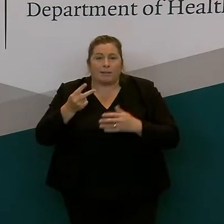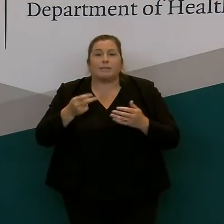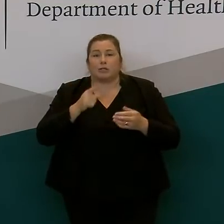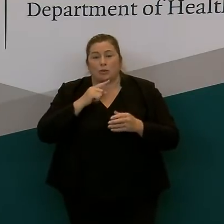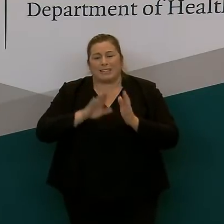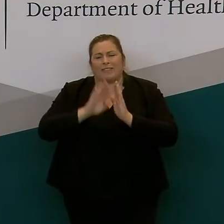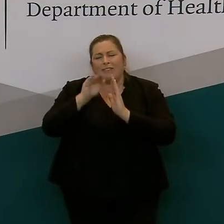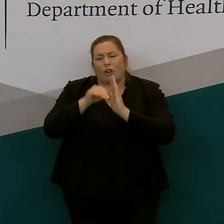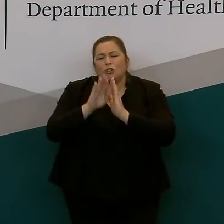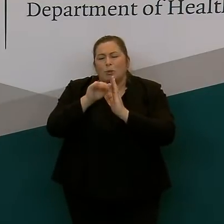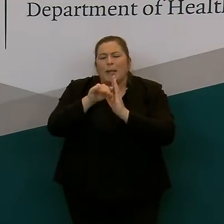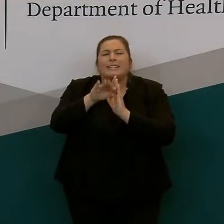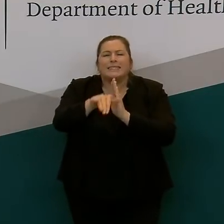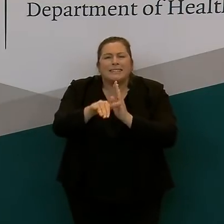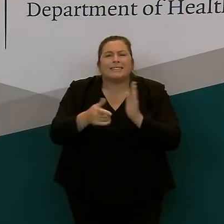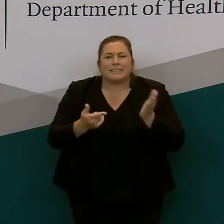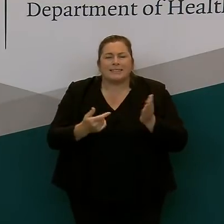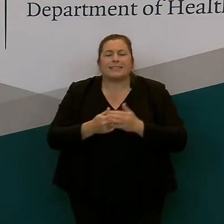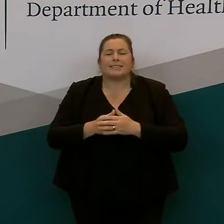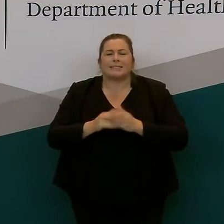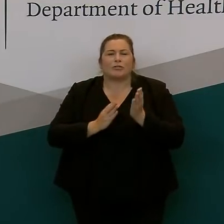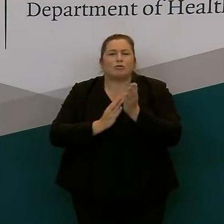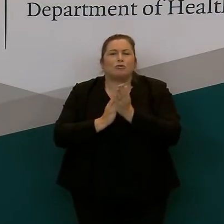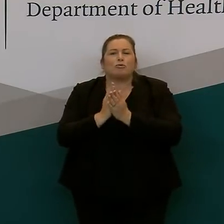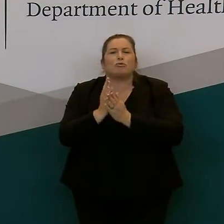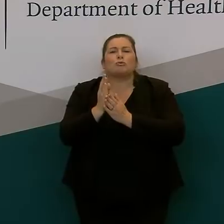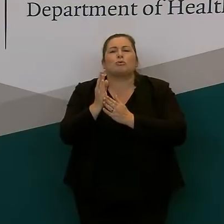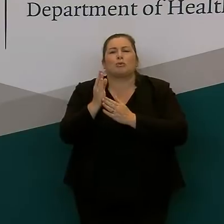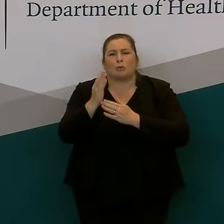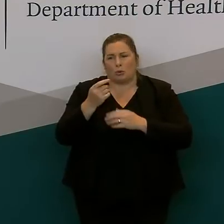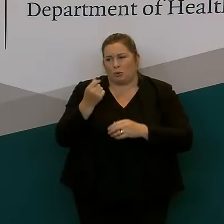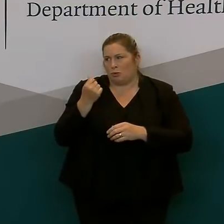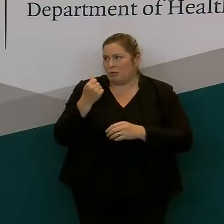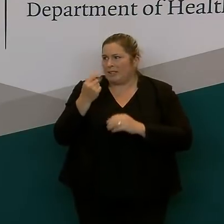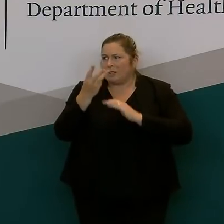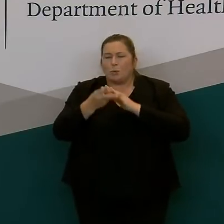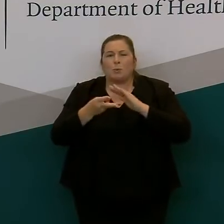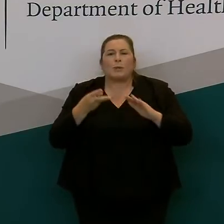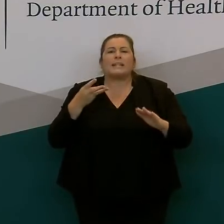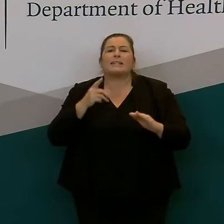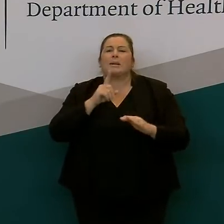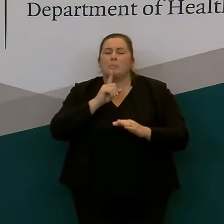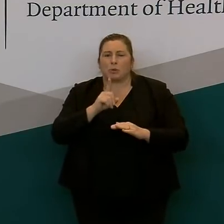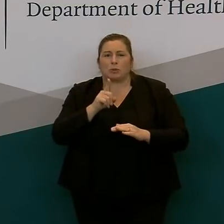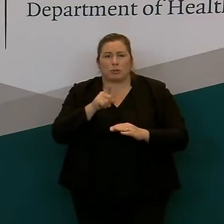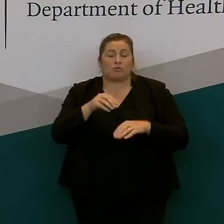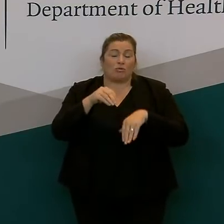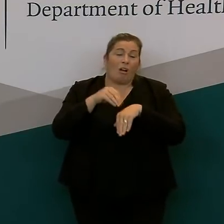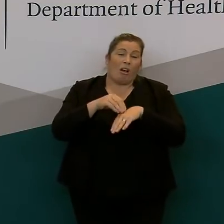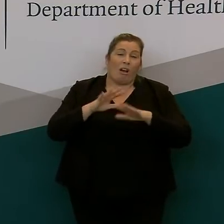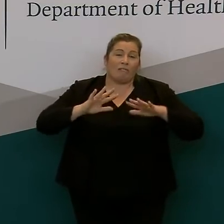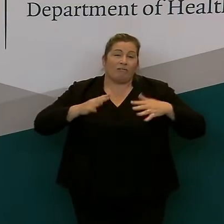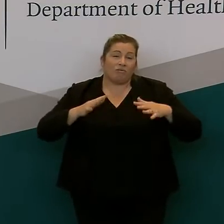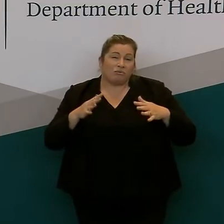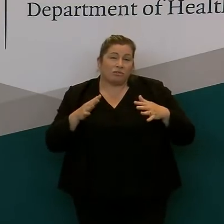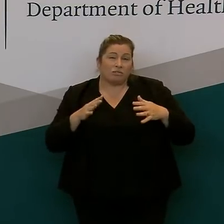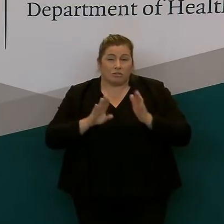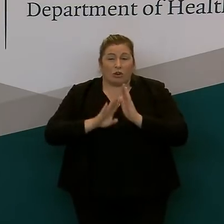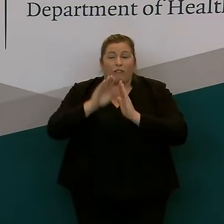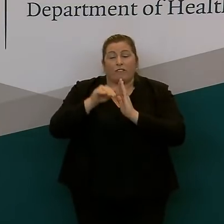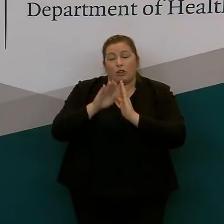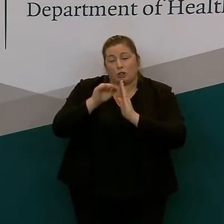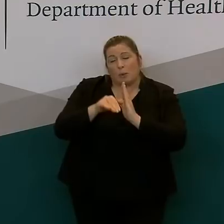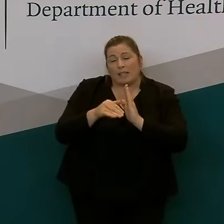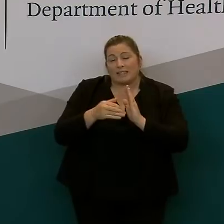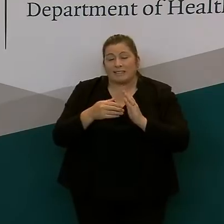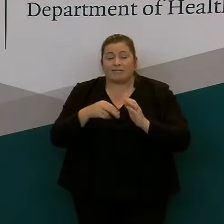and down in the course of the recent weeks, but it is on average fluctuating